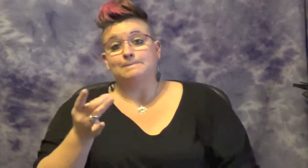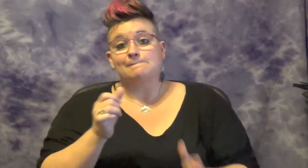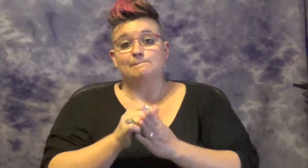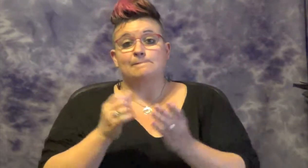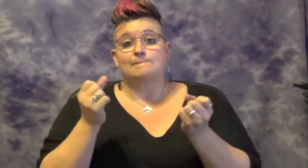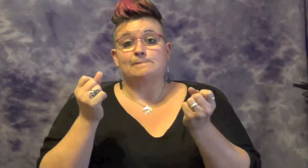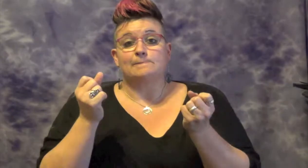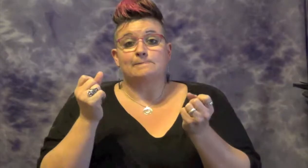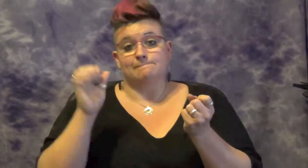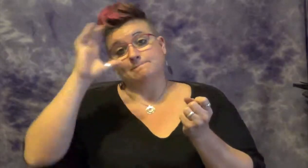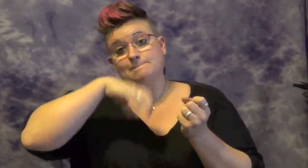Now,